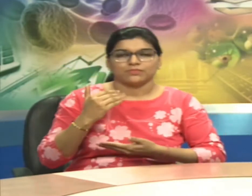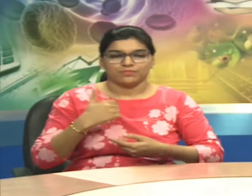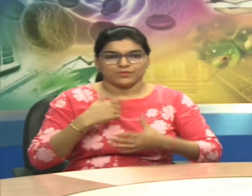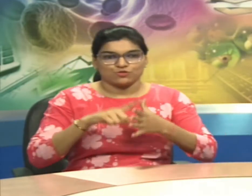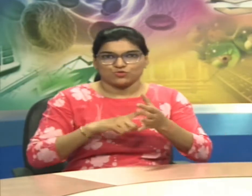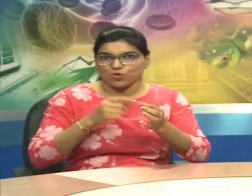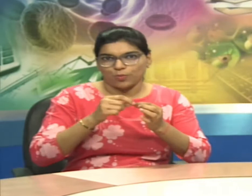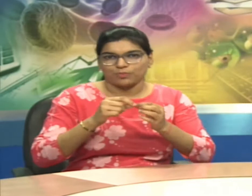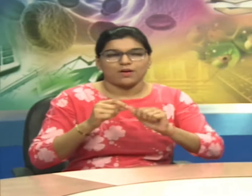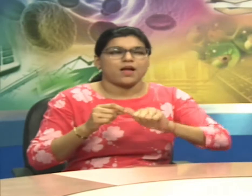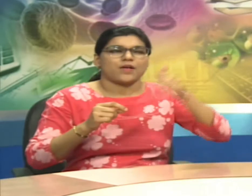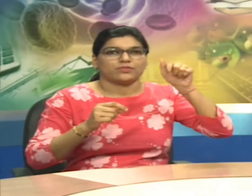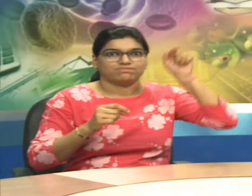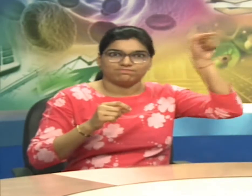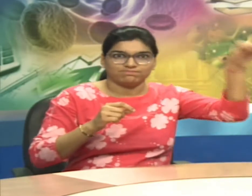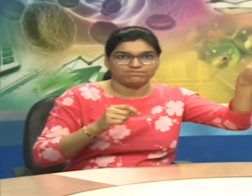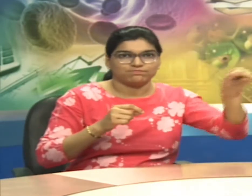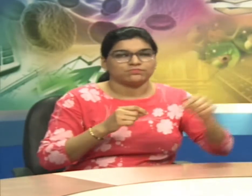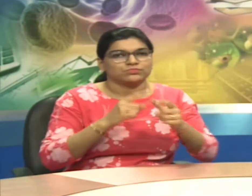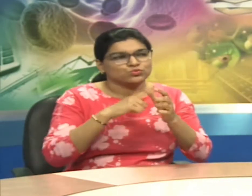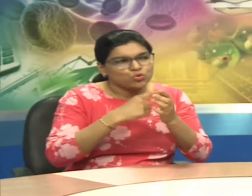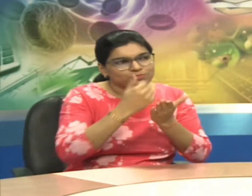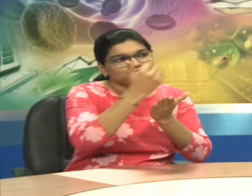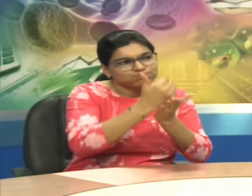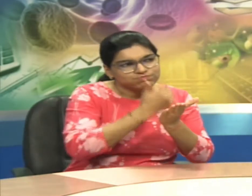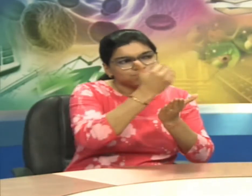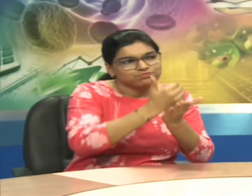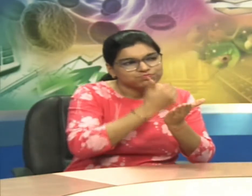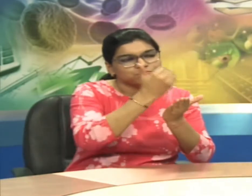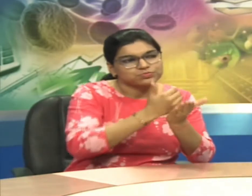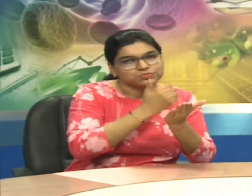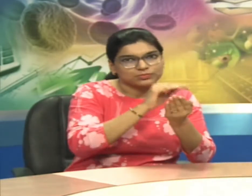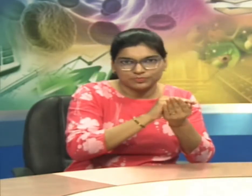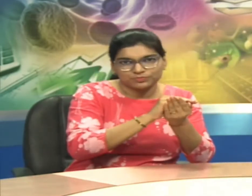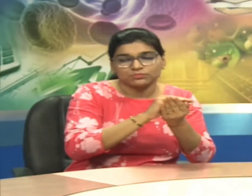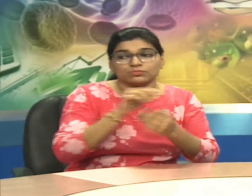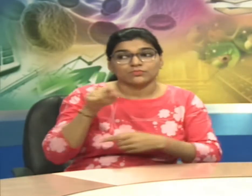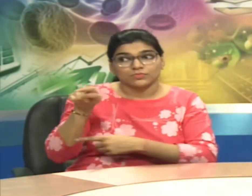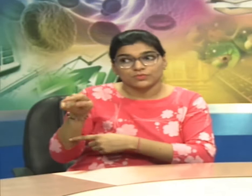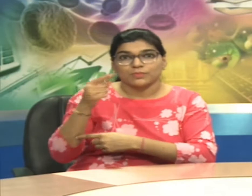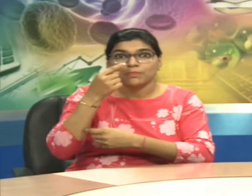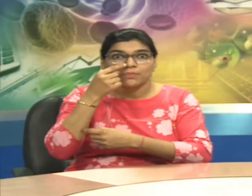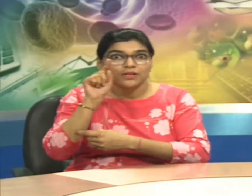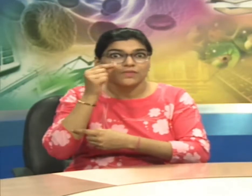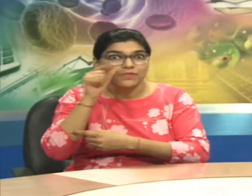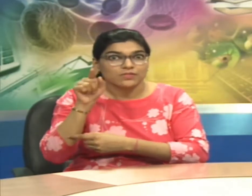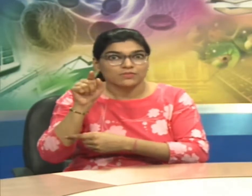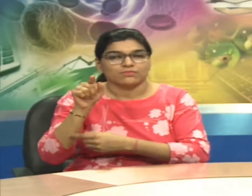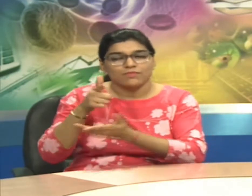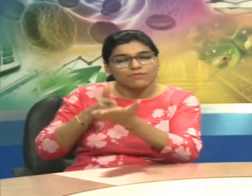For example, There is a mother father